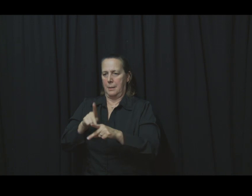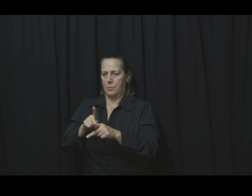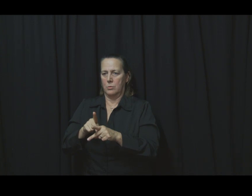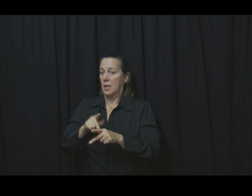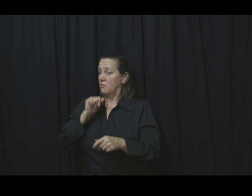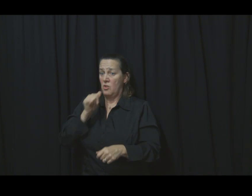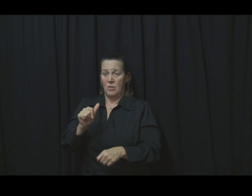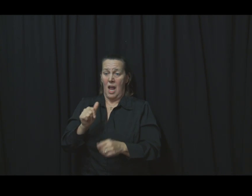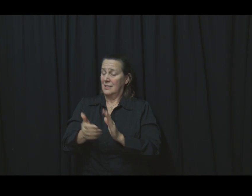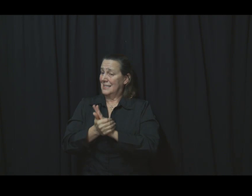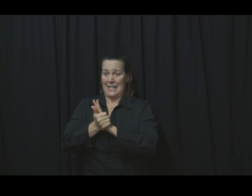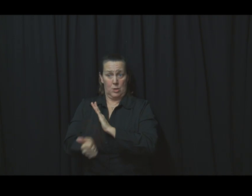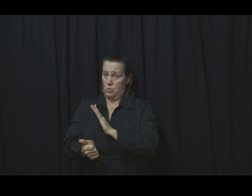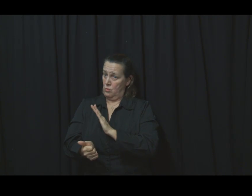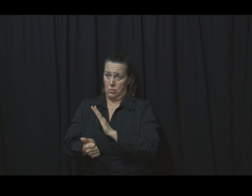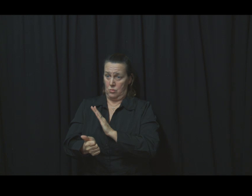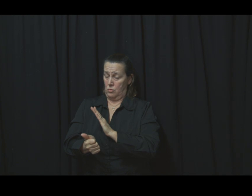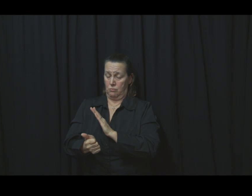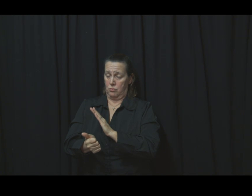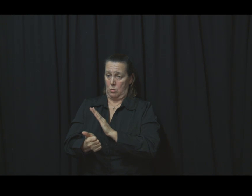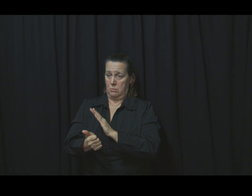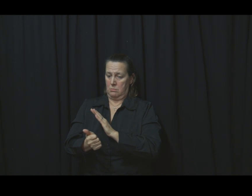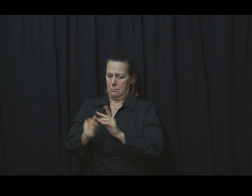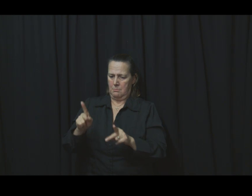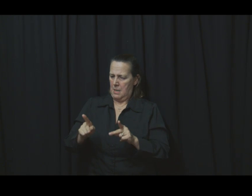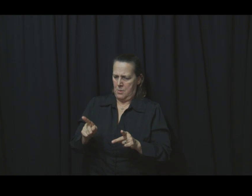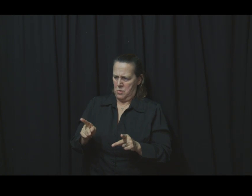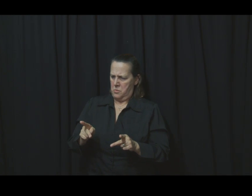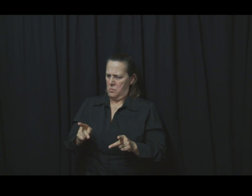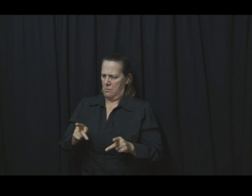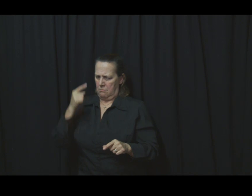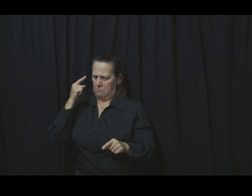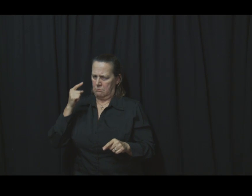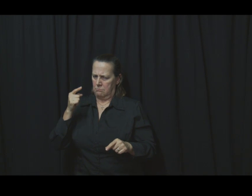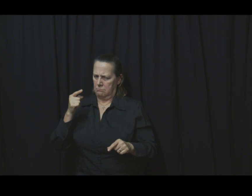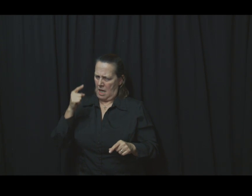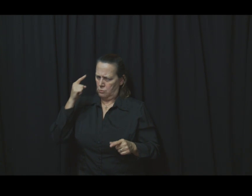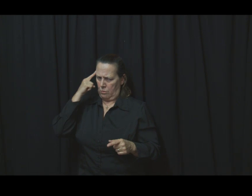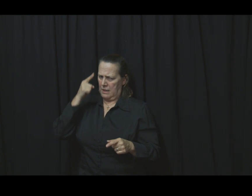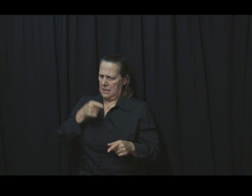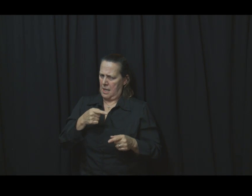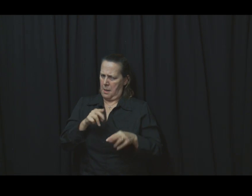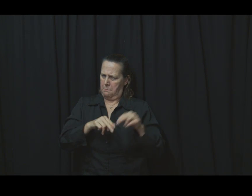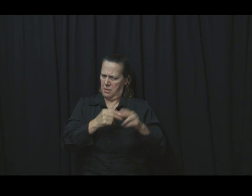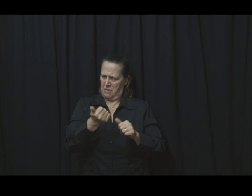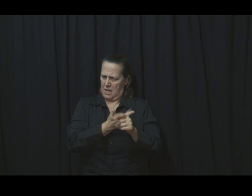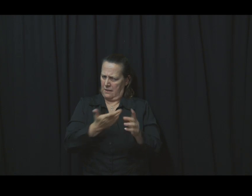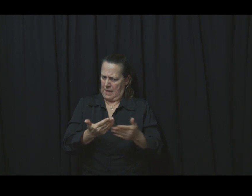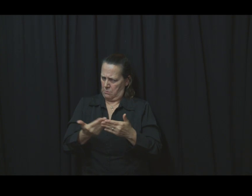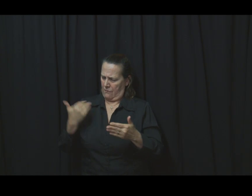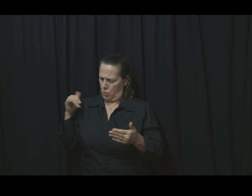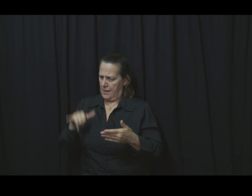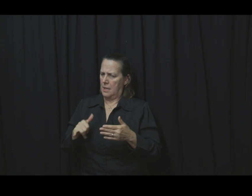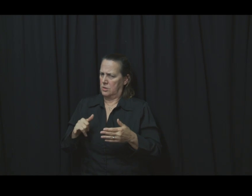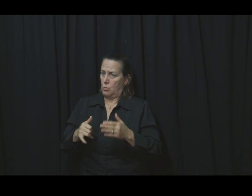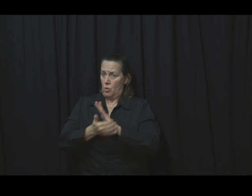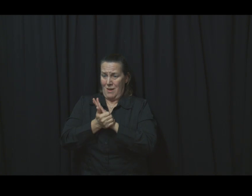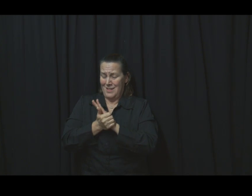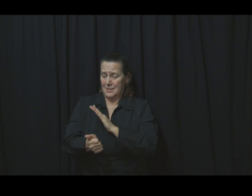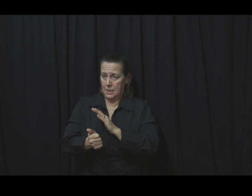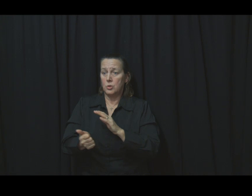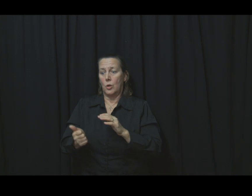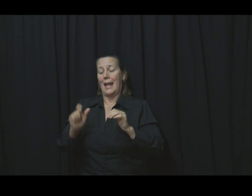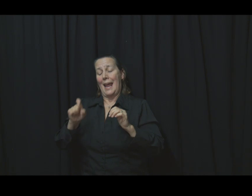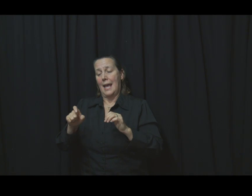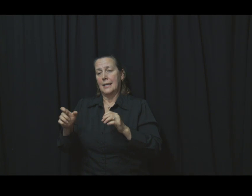unskilled. As far as anybody knows, they had never built a wooden ship before. Furthermore, they had to get all these animals on